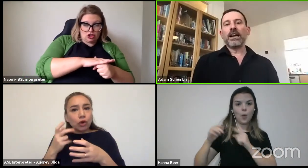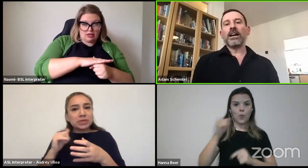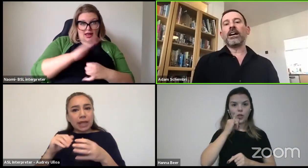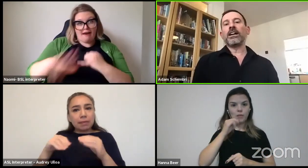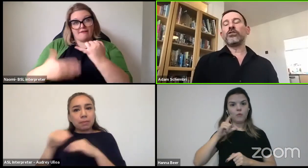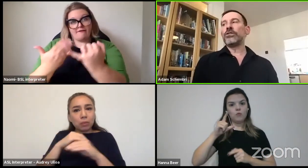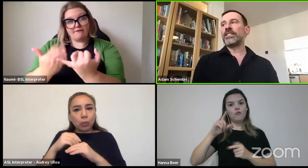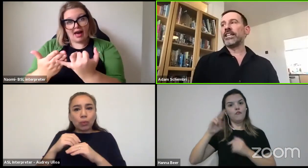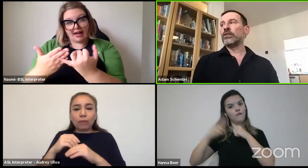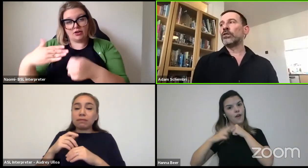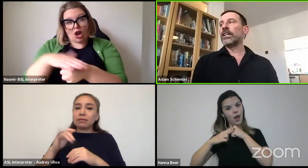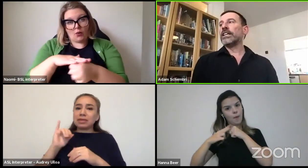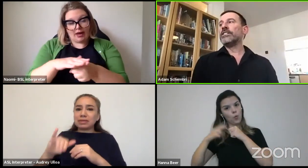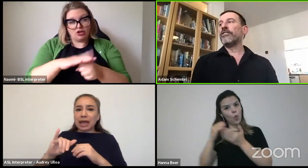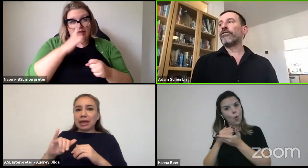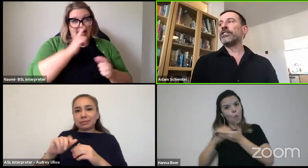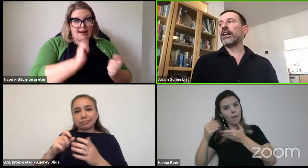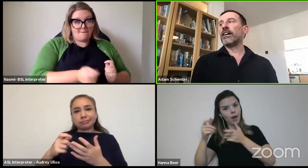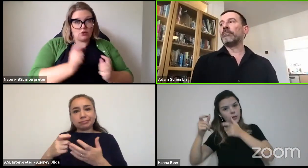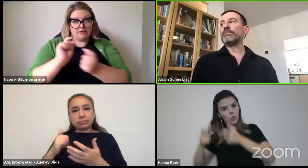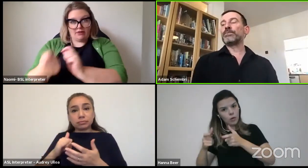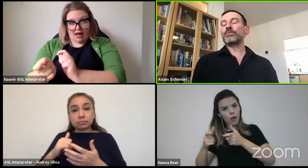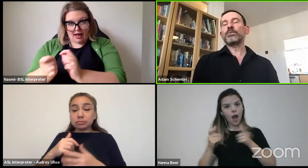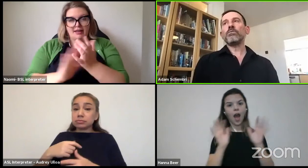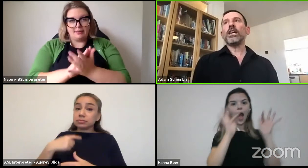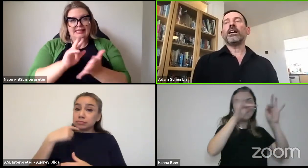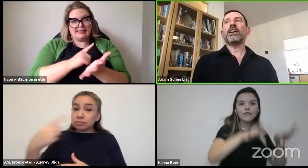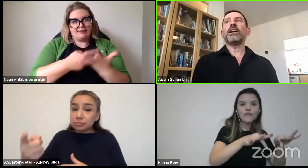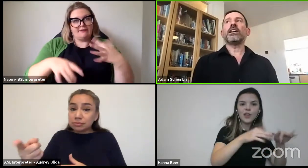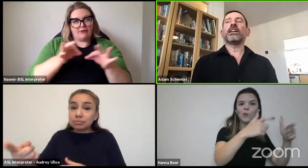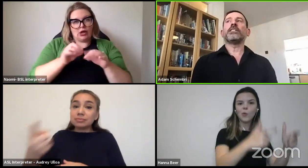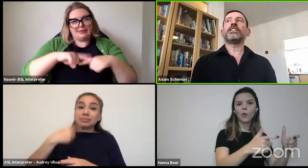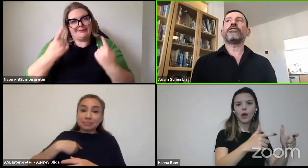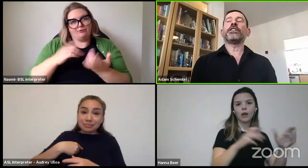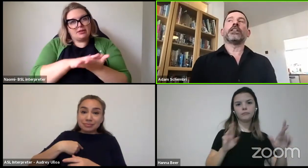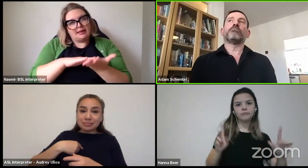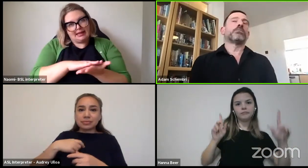spatially to signal different